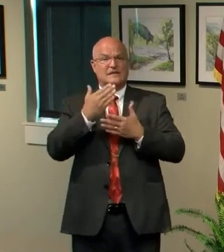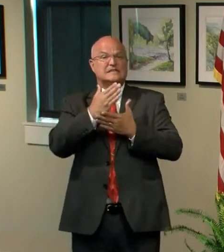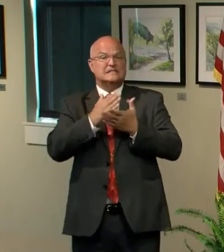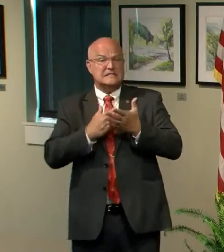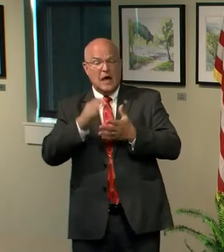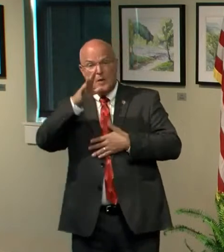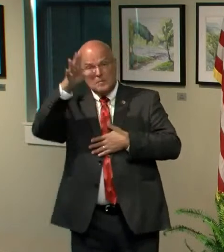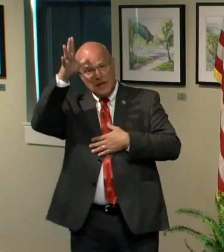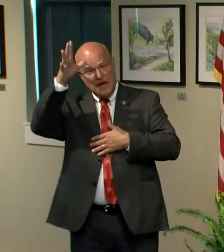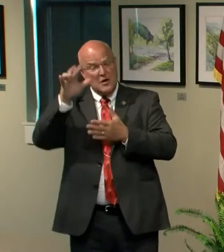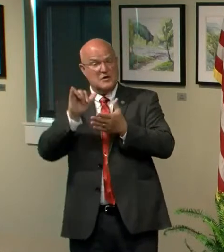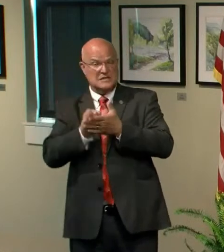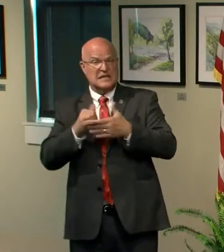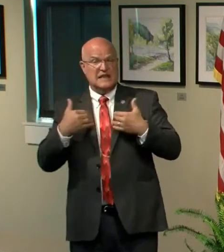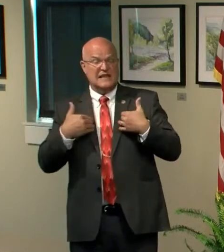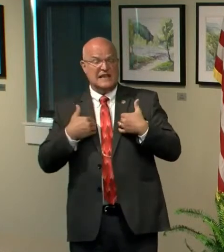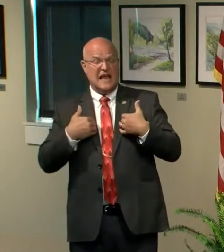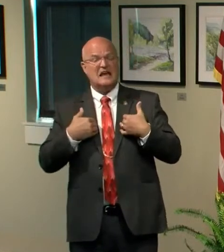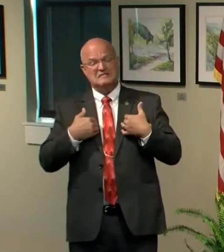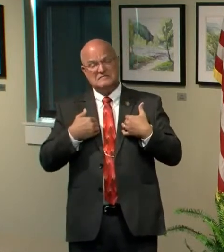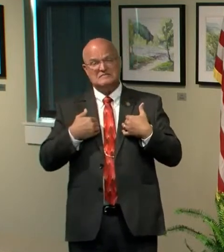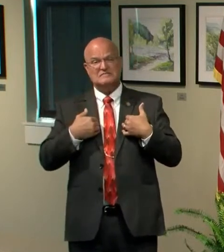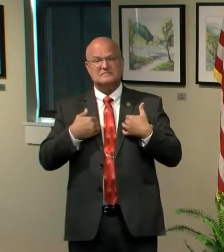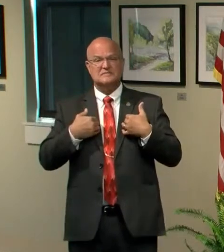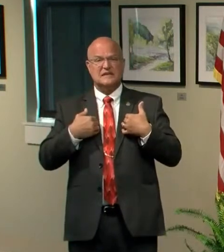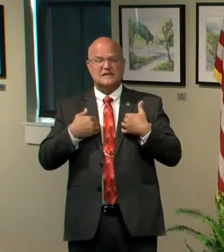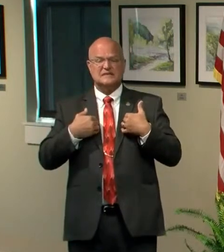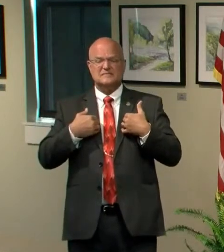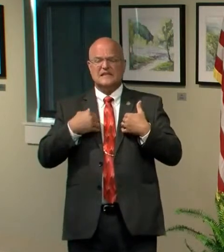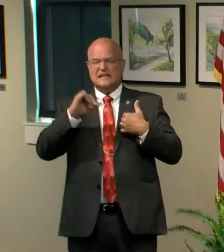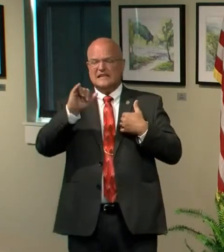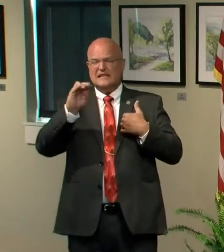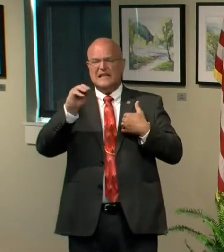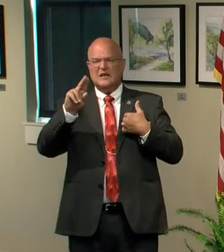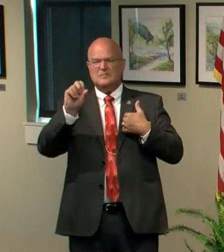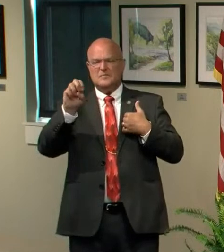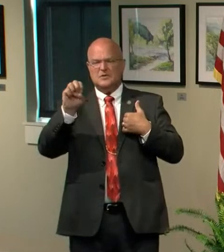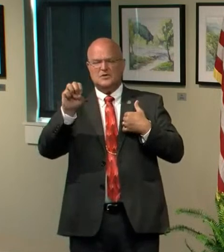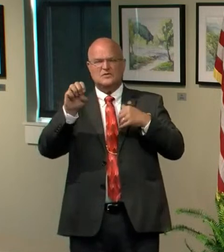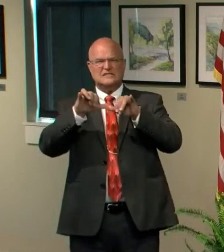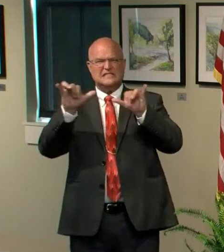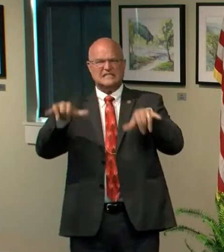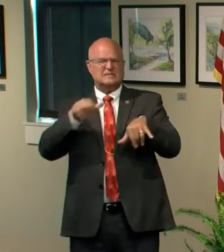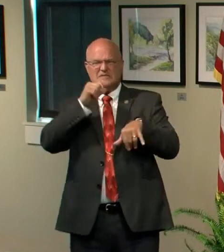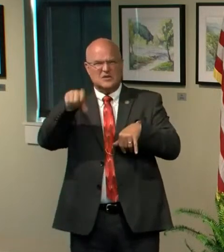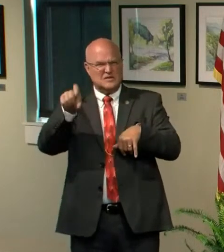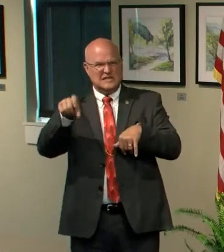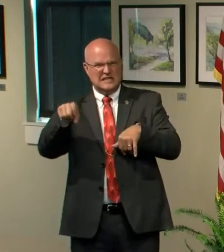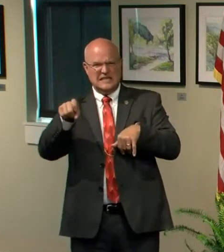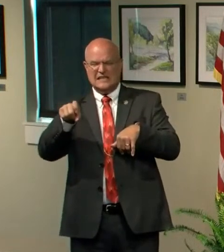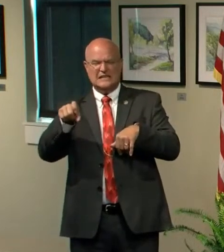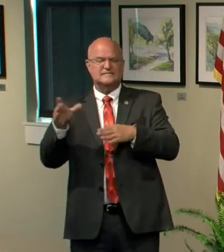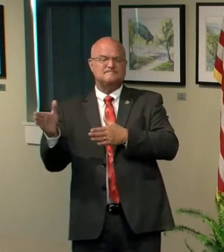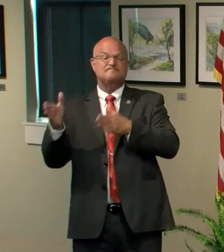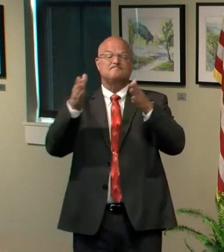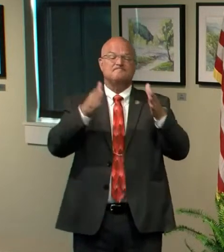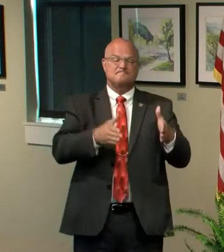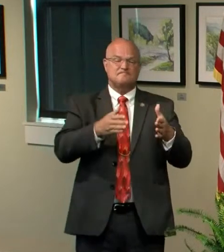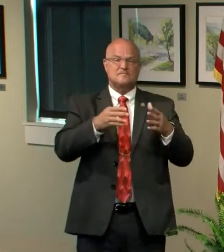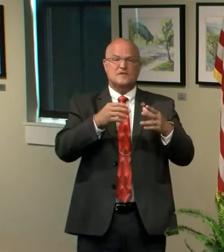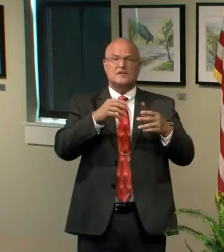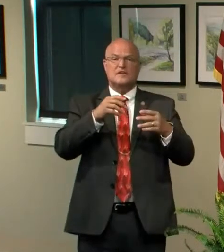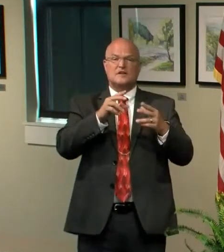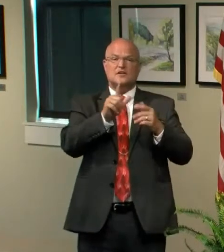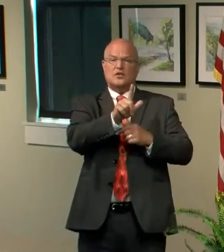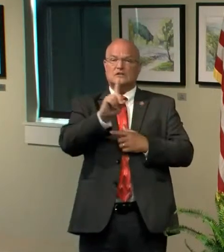some parents that have compromised immune systems and children that they might need to do virtual learning.